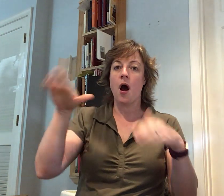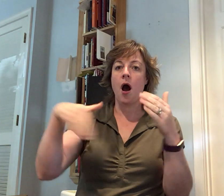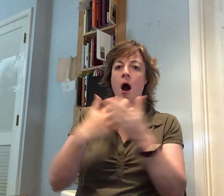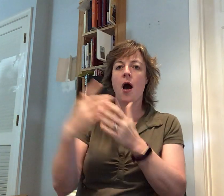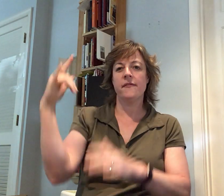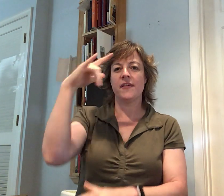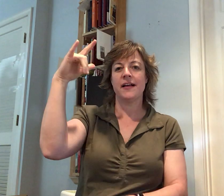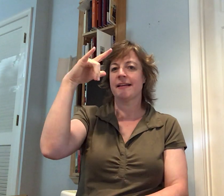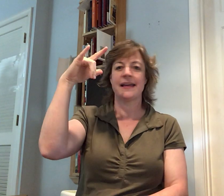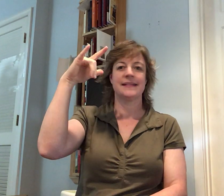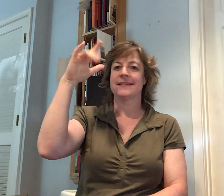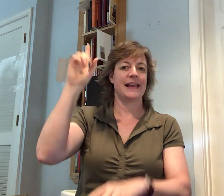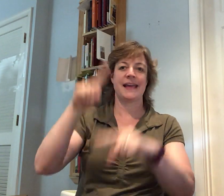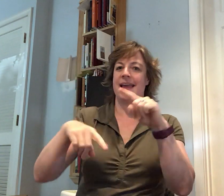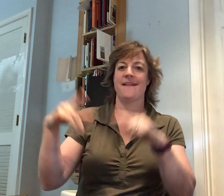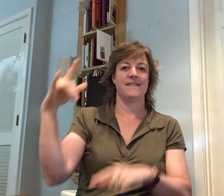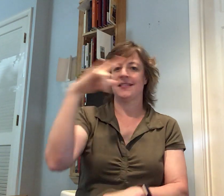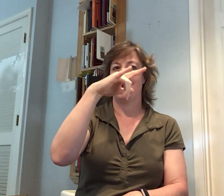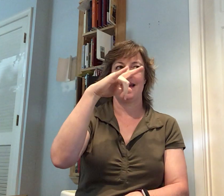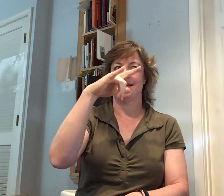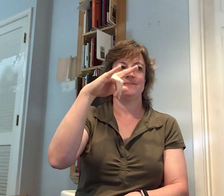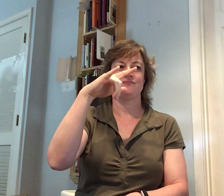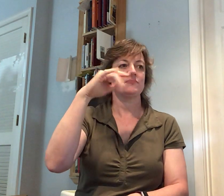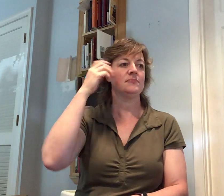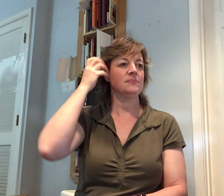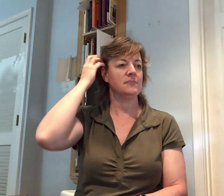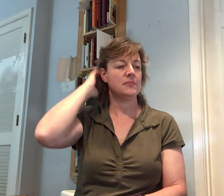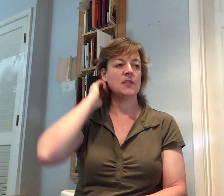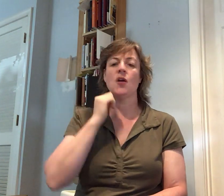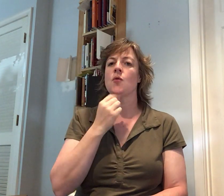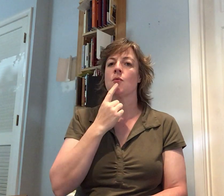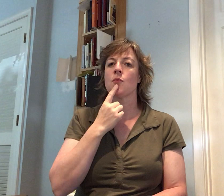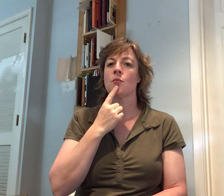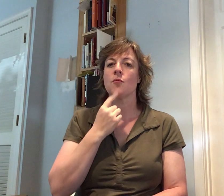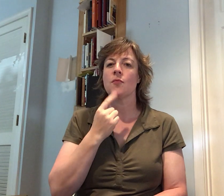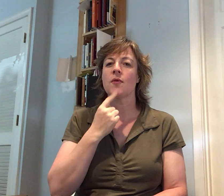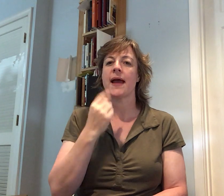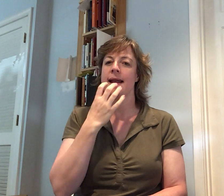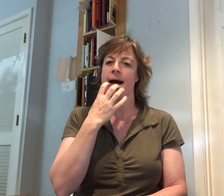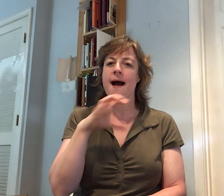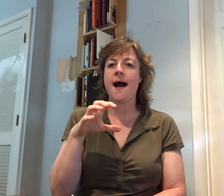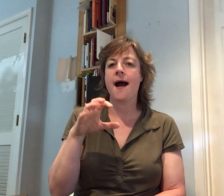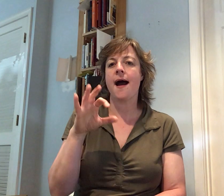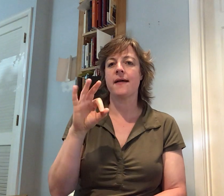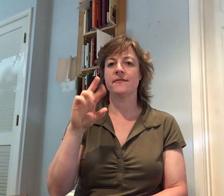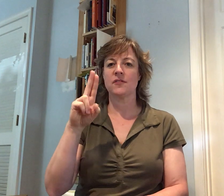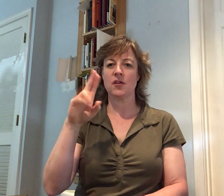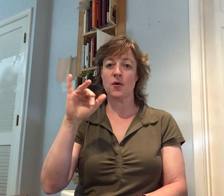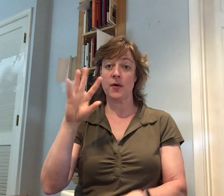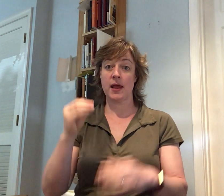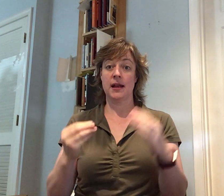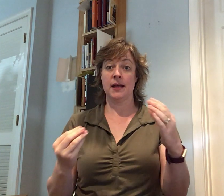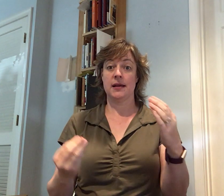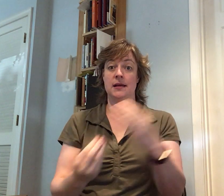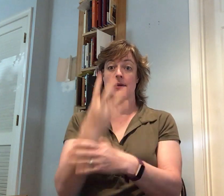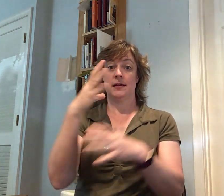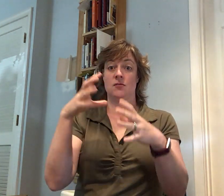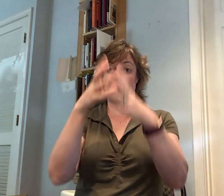red fluid that comes out of an erupting volcano called? Is it called lava or magma? The